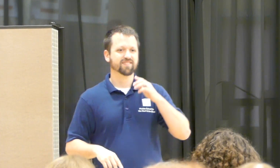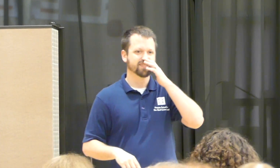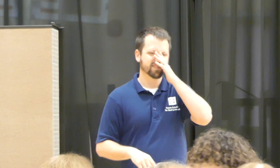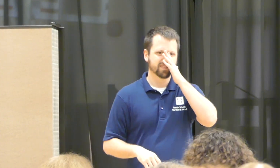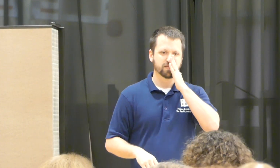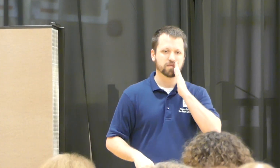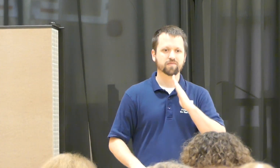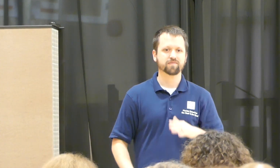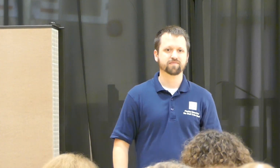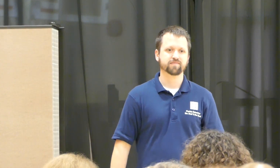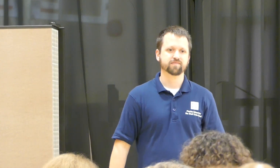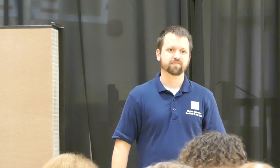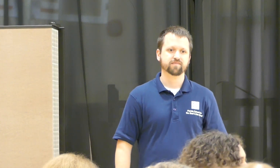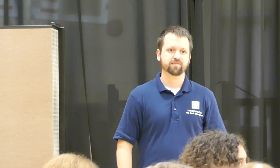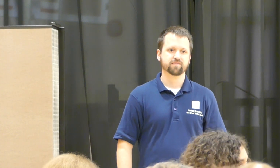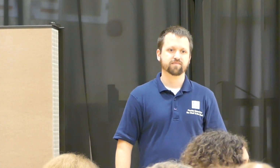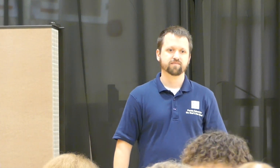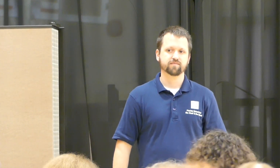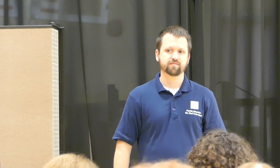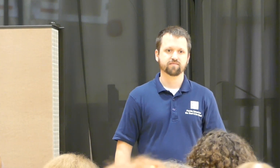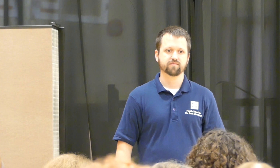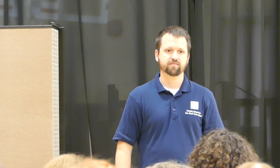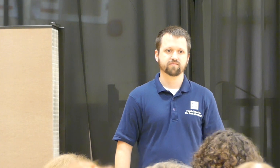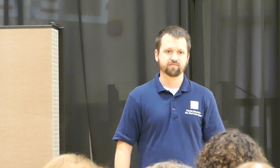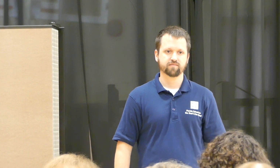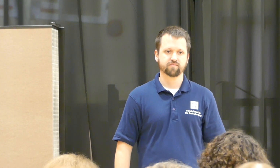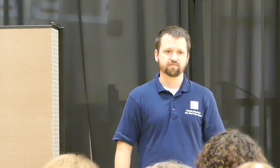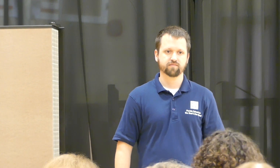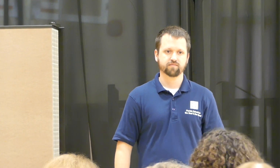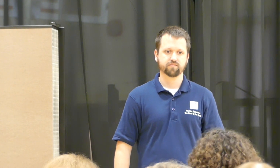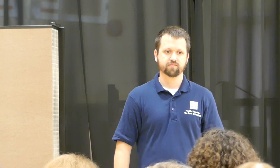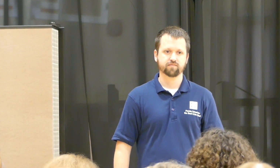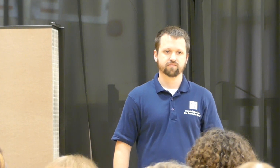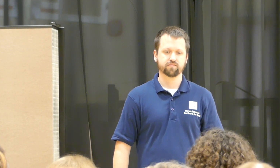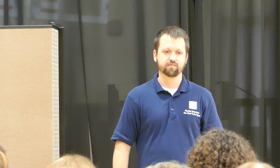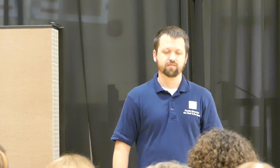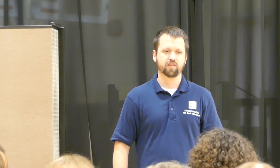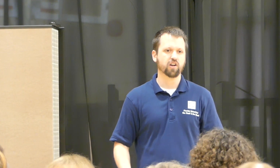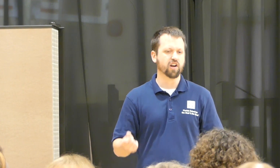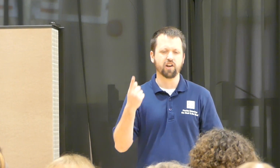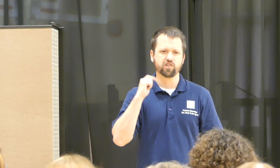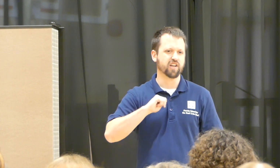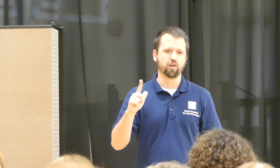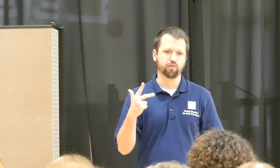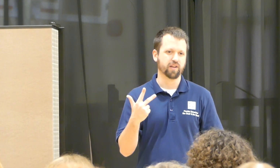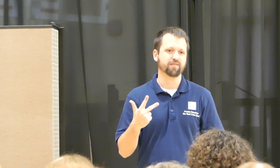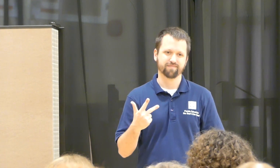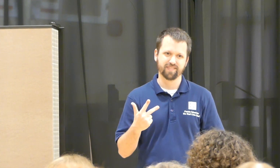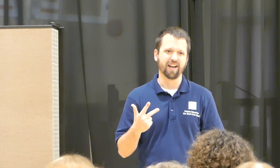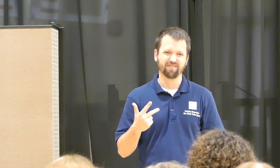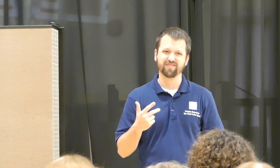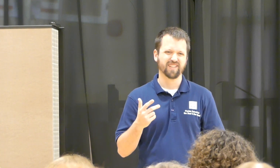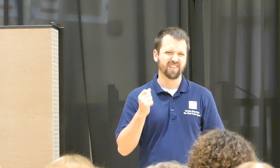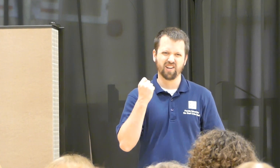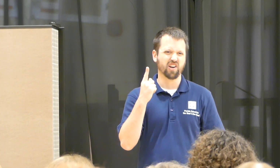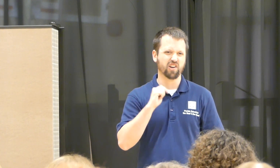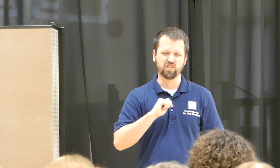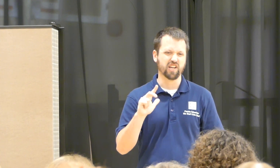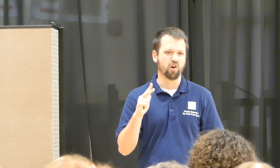If you're dealing with someone who's deaf and they sign, no matter which way you They're going to understand. they're going to know Yeah. what you're saying. They're going to understand all